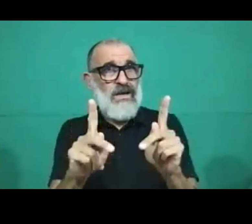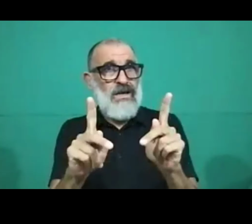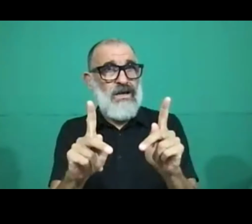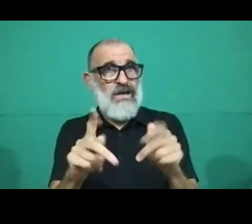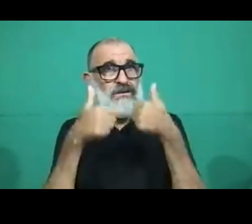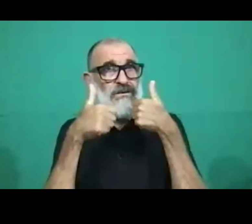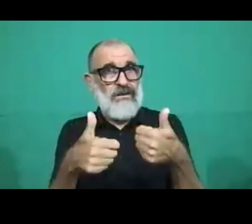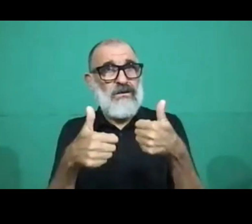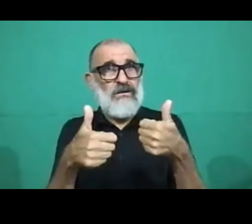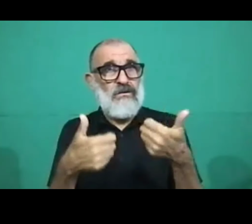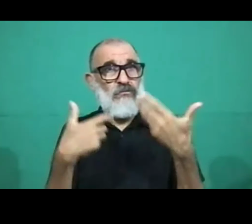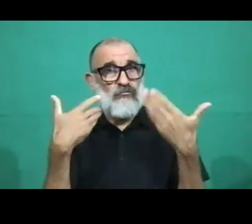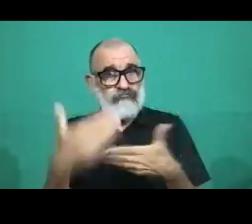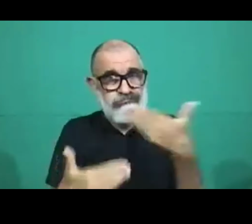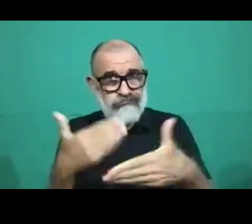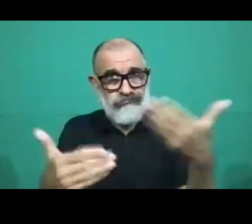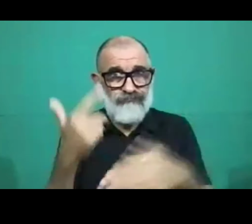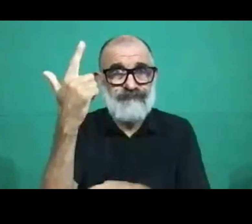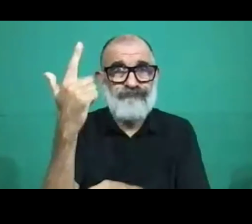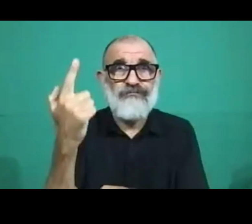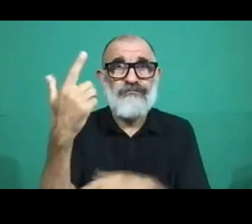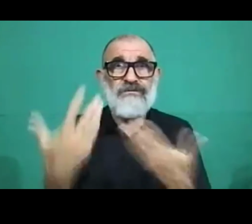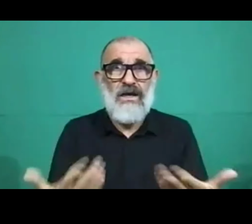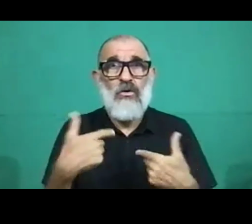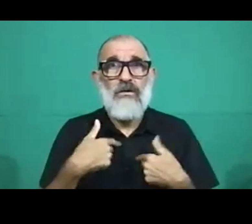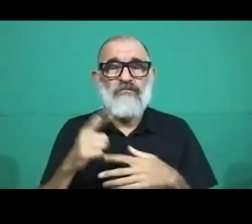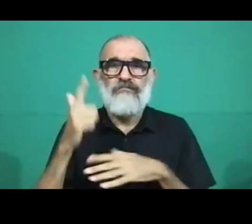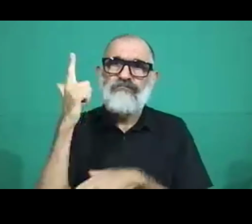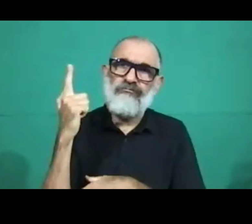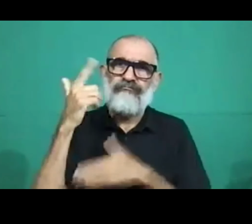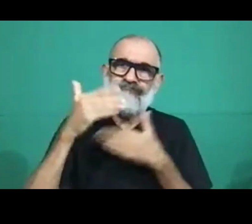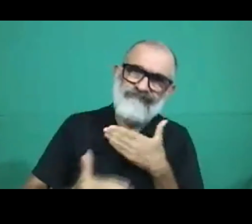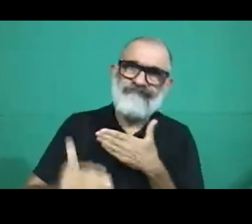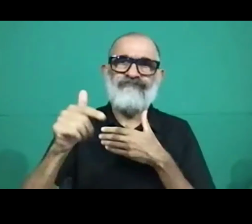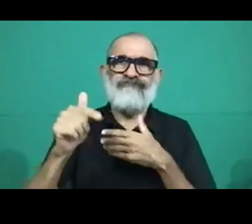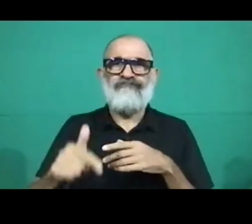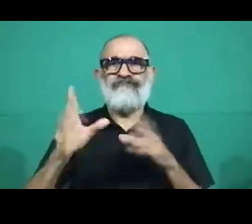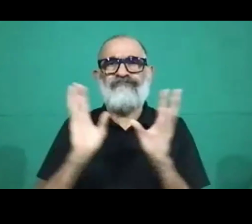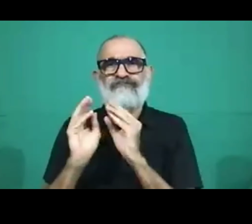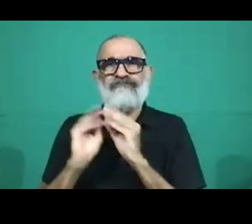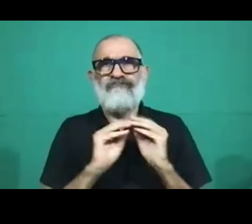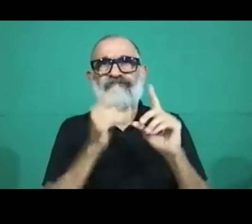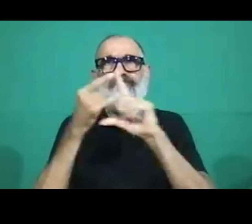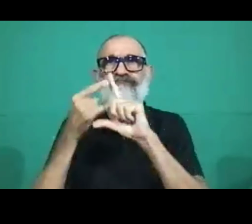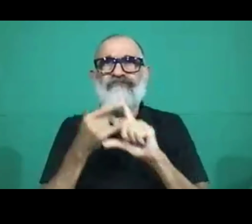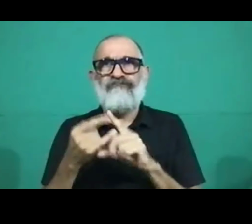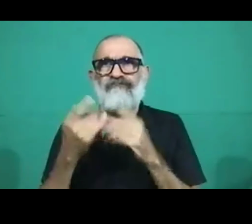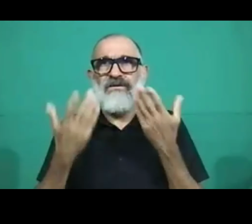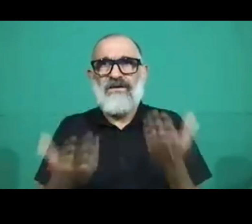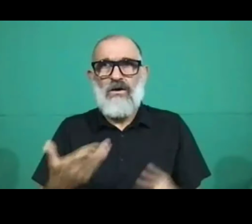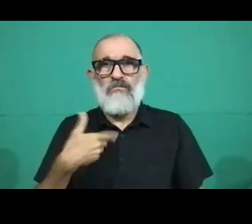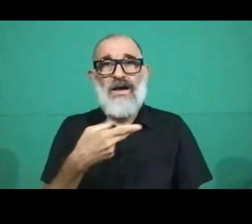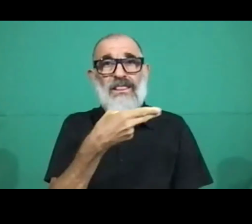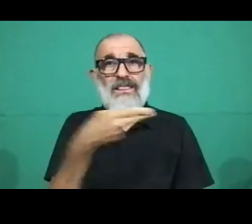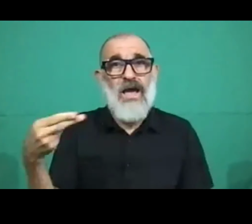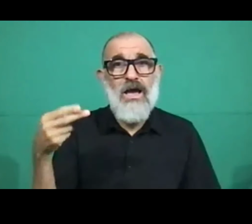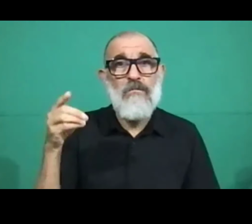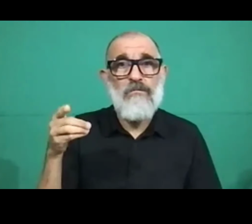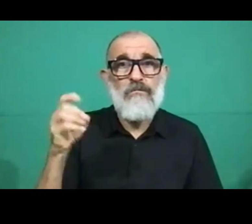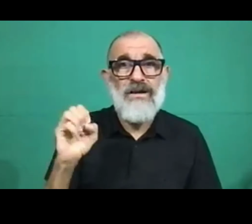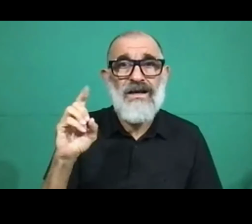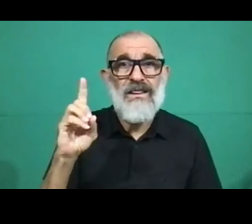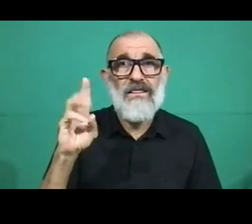is Pedro. I am part of the DRF's meal team. Thank you so much, everyone, for joining